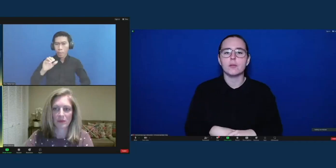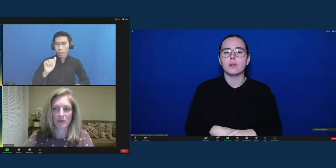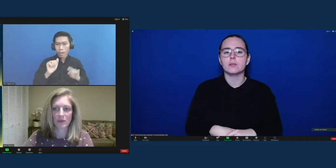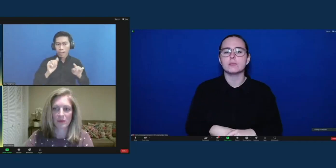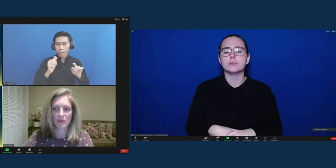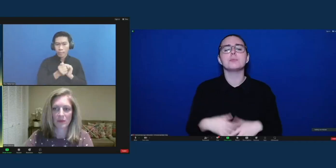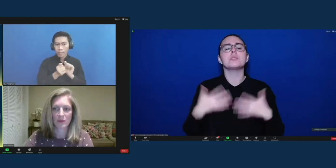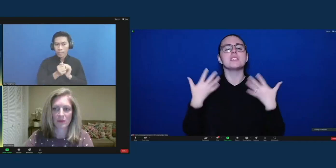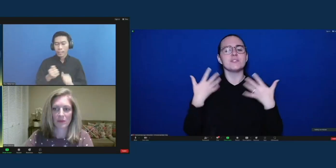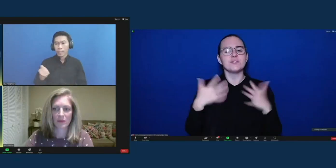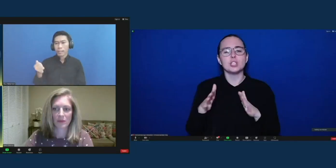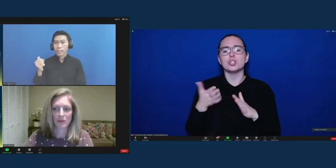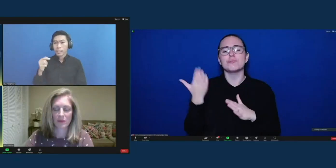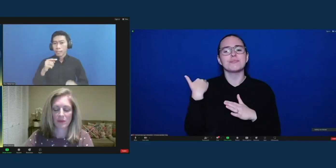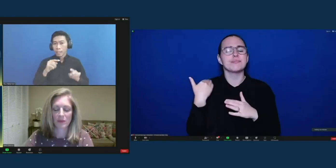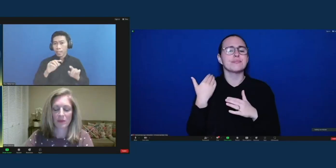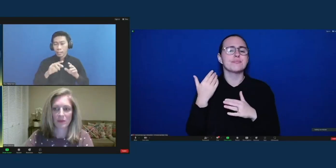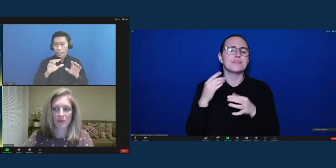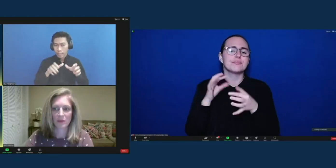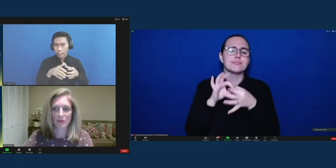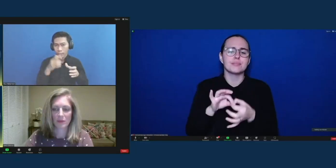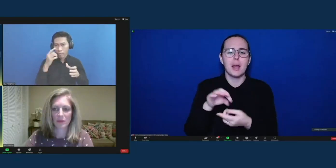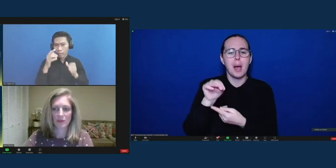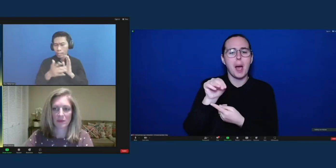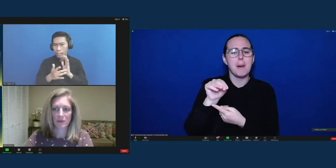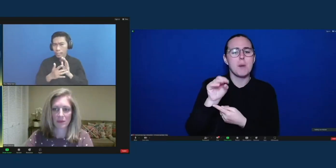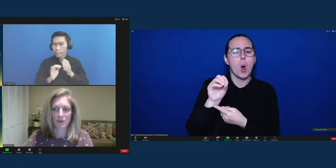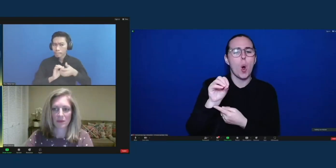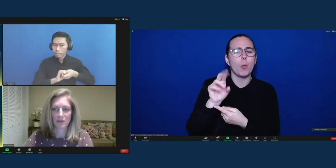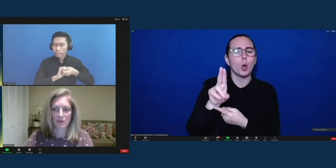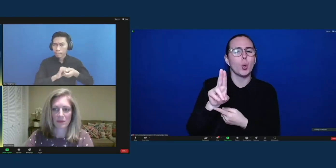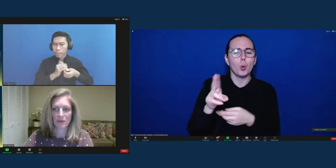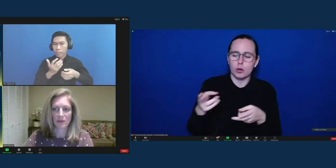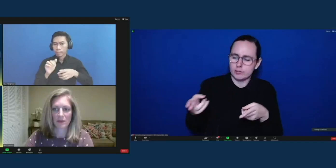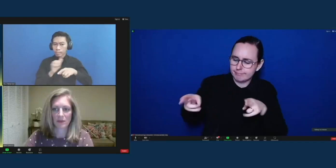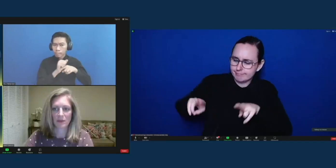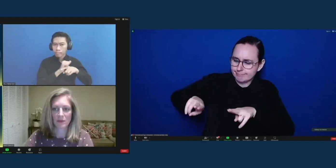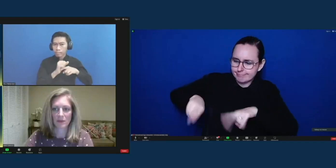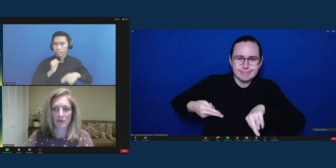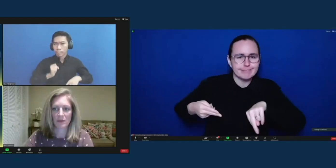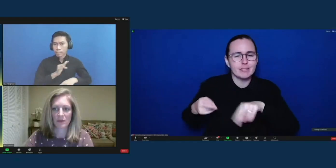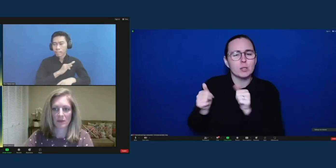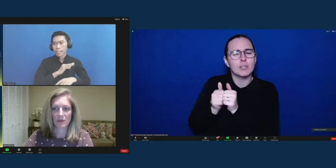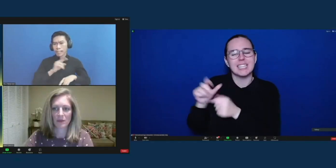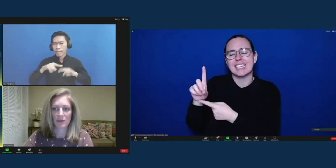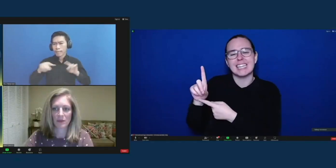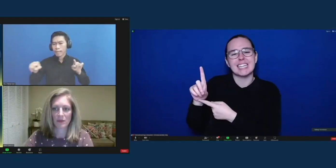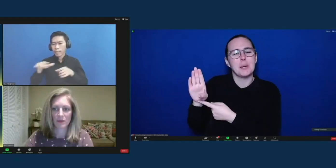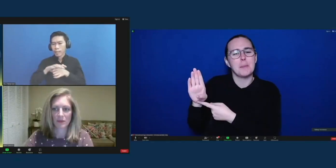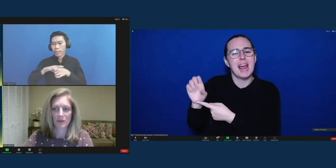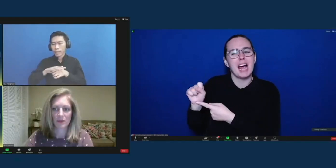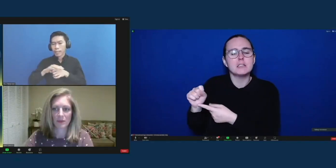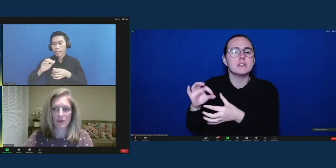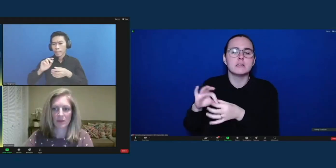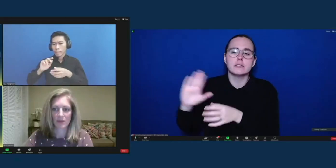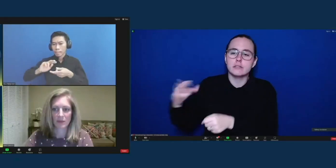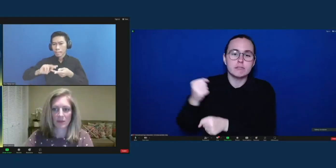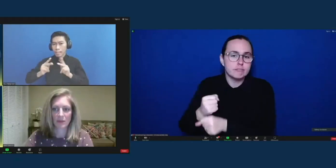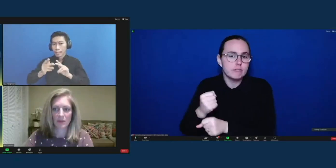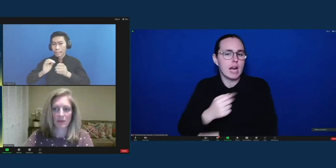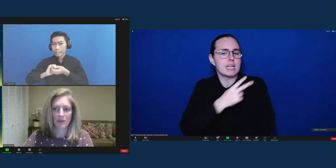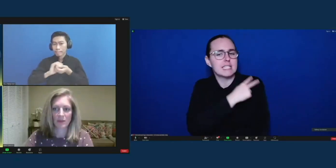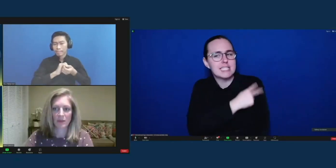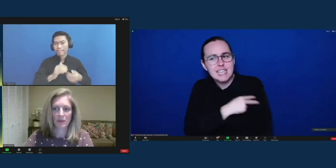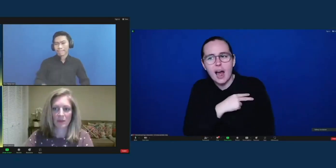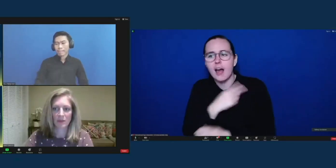DBS for technical cooperation on capacity building of staff and local partners. As I said, World Vision has